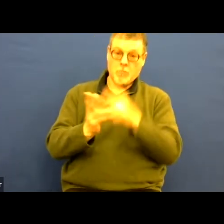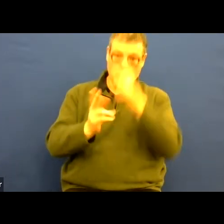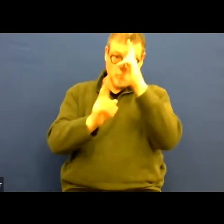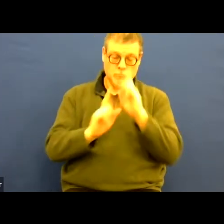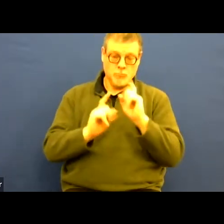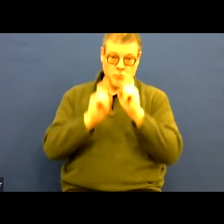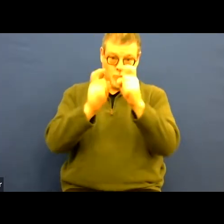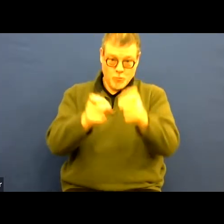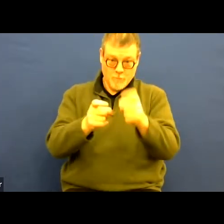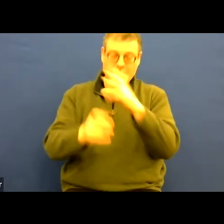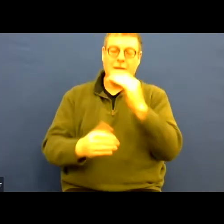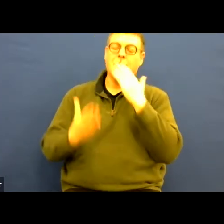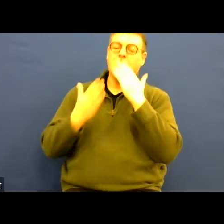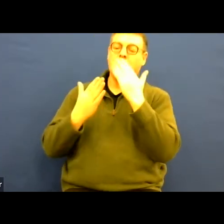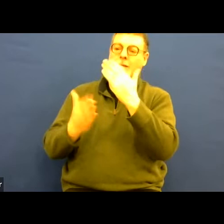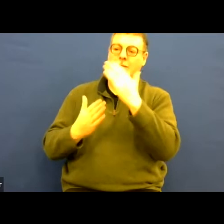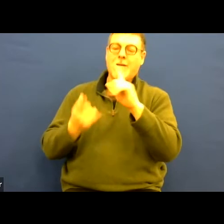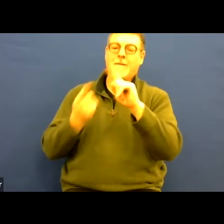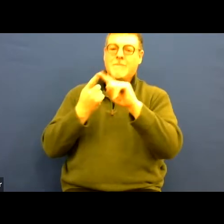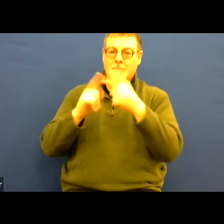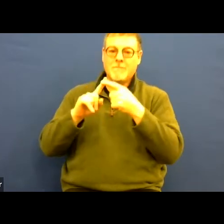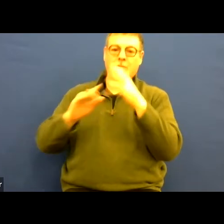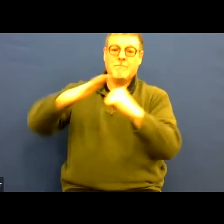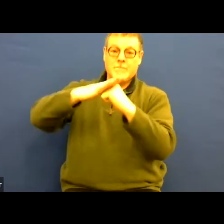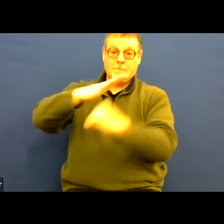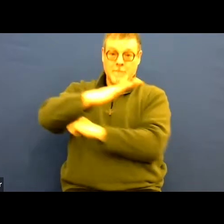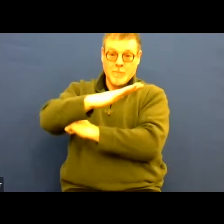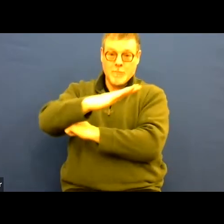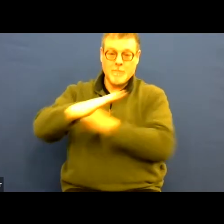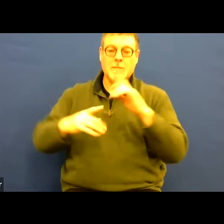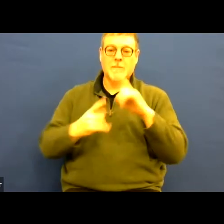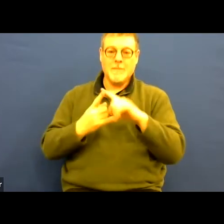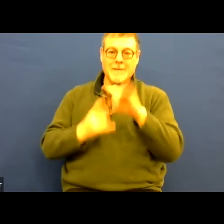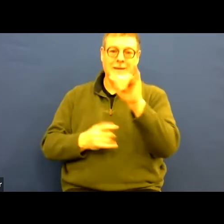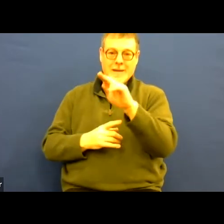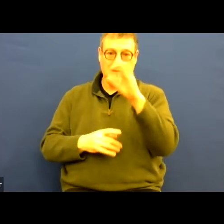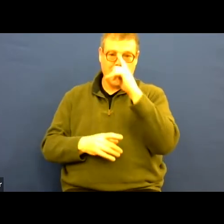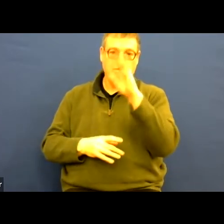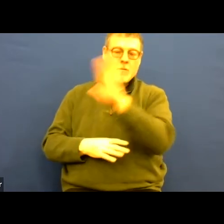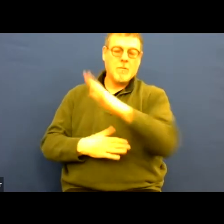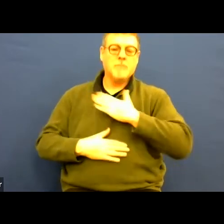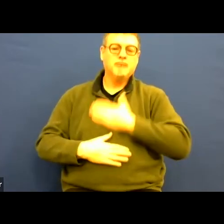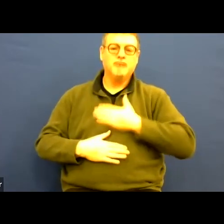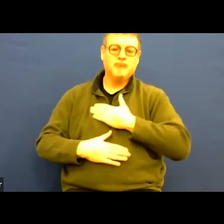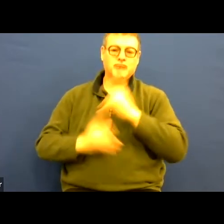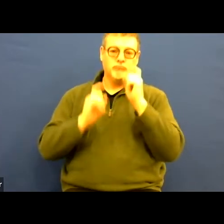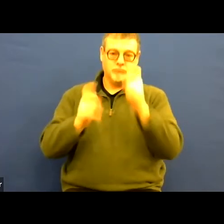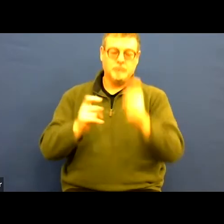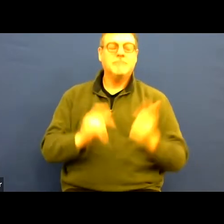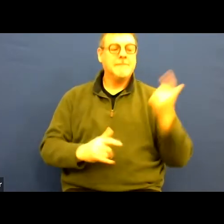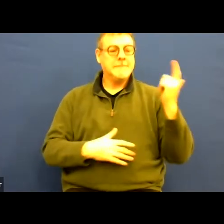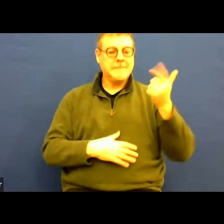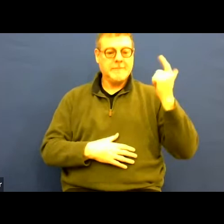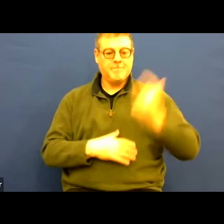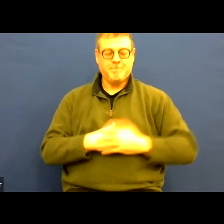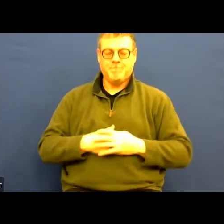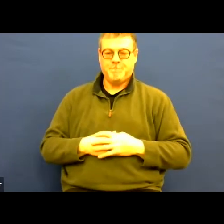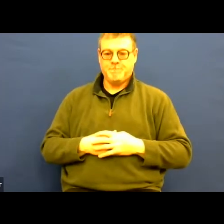and thanks Henrietta Public Library Friends and Foundation Inc. for their generosity. Seconded.